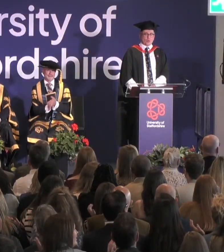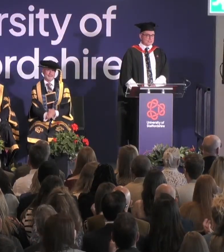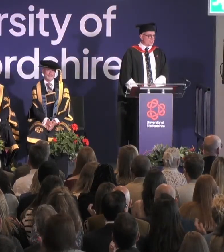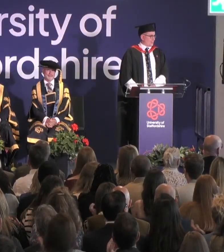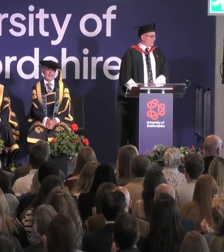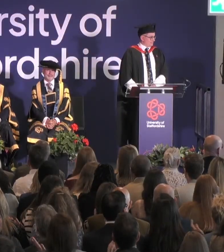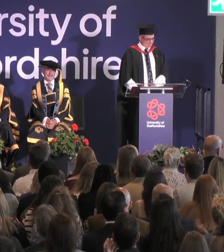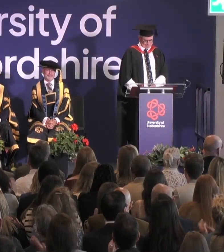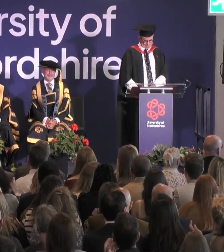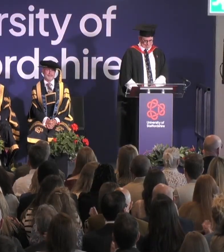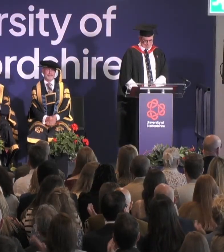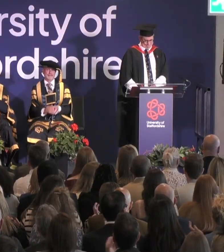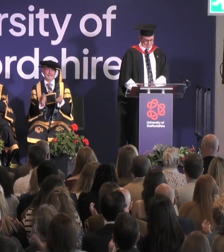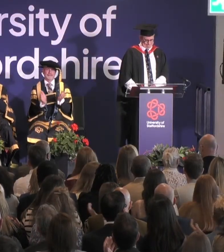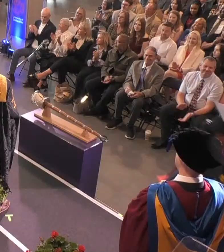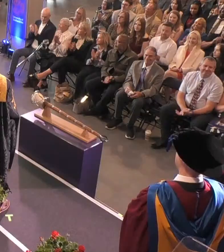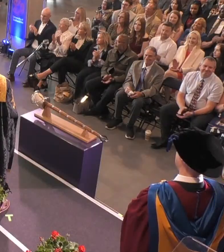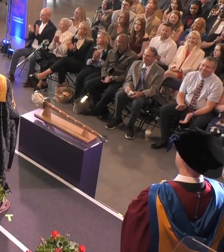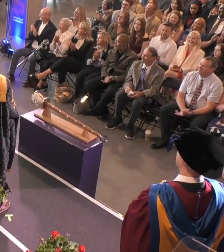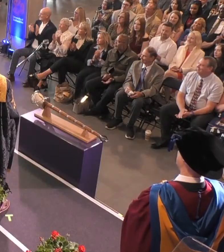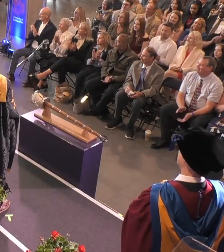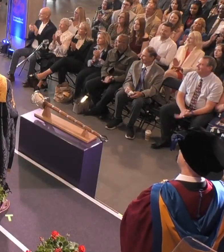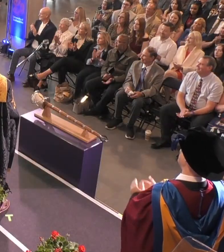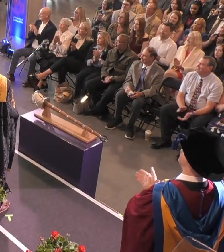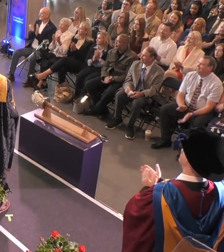Kira Wilson.